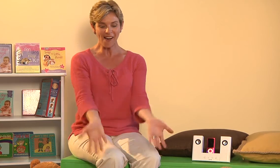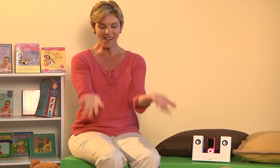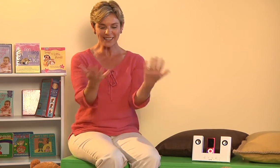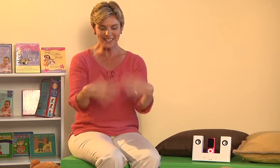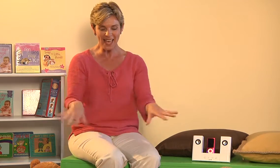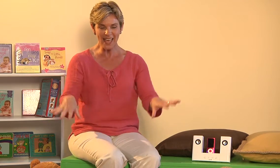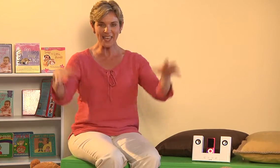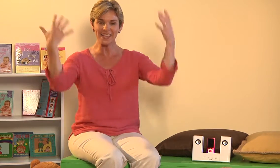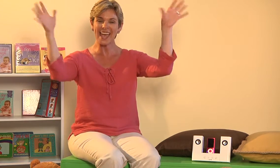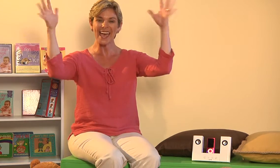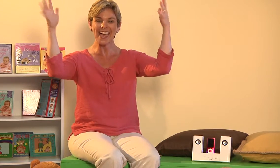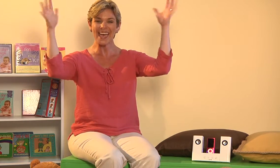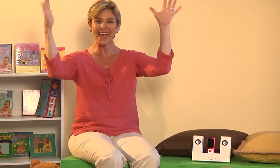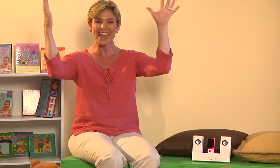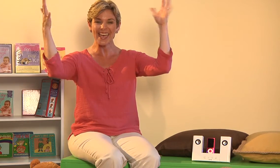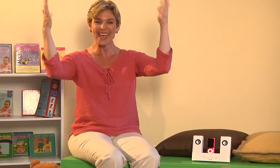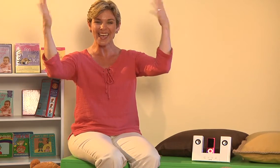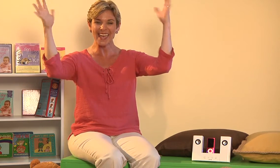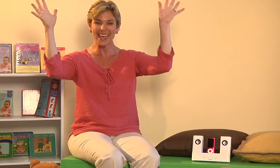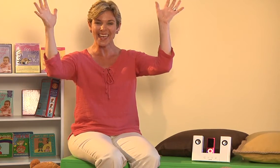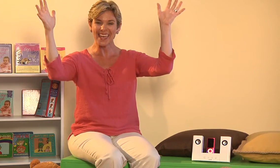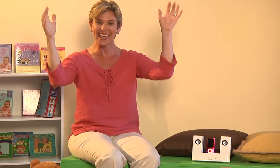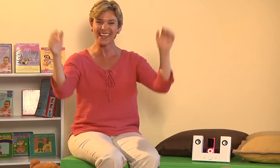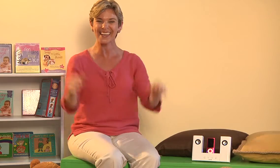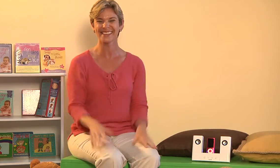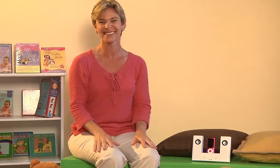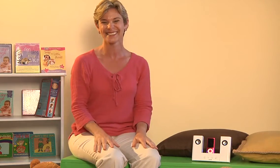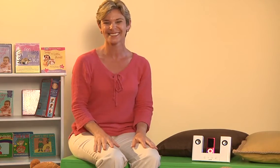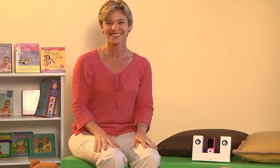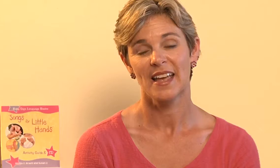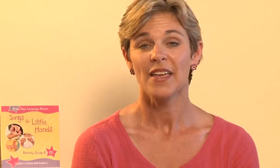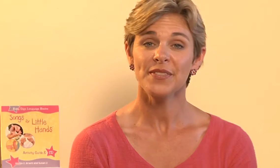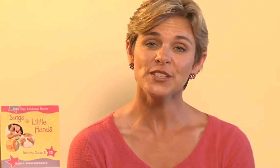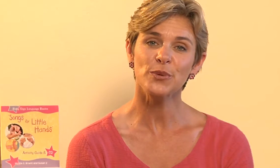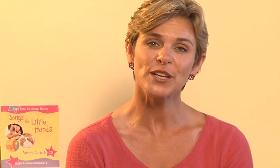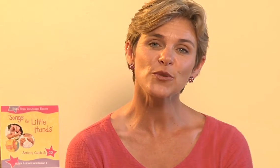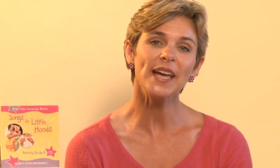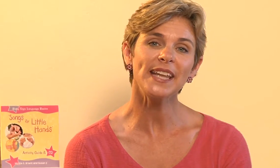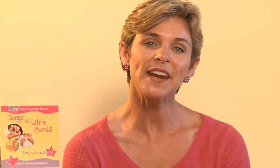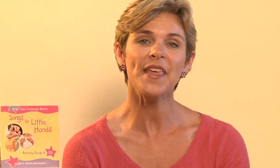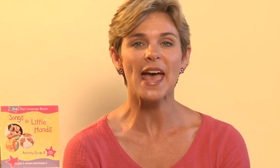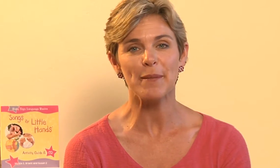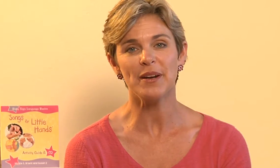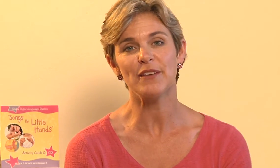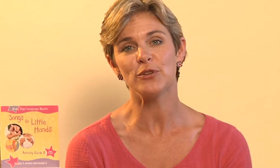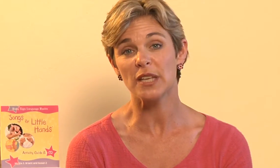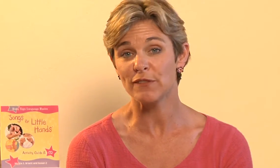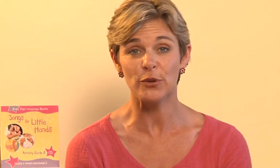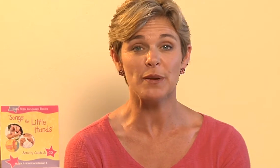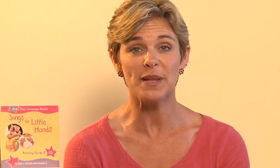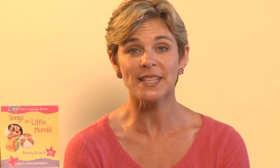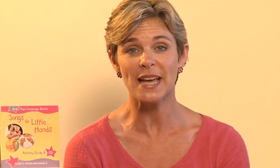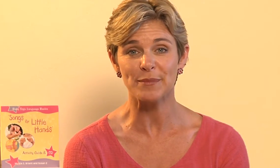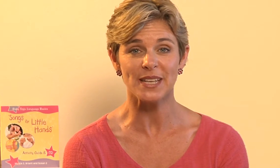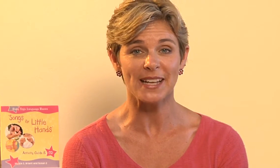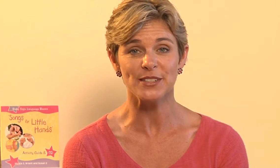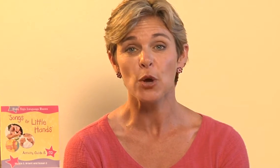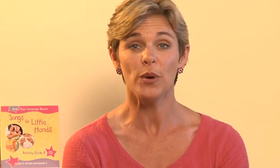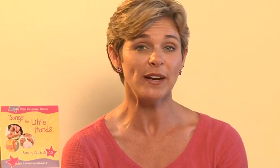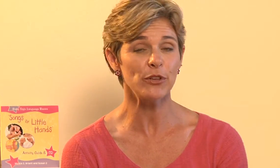All done! Yay! This week, try to get in the habit of using food and mealtime signs whenever you